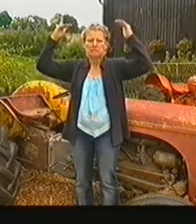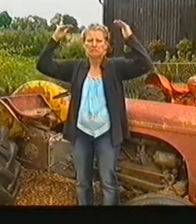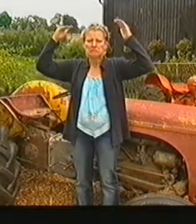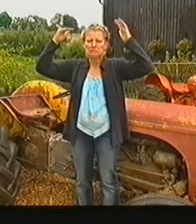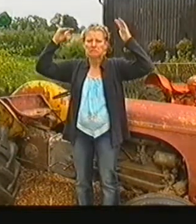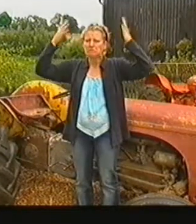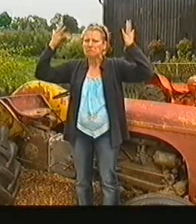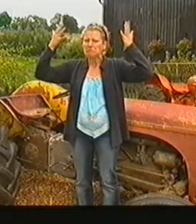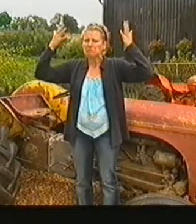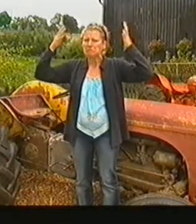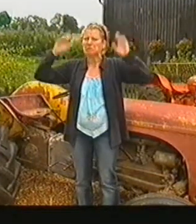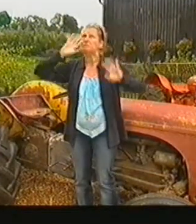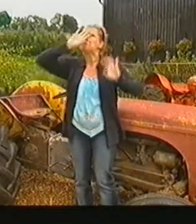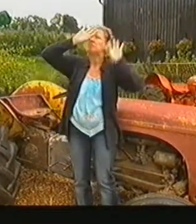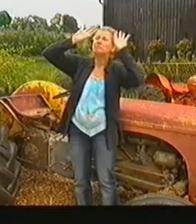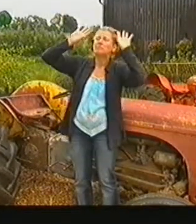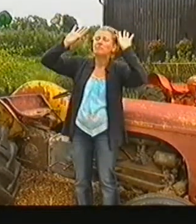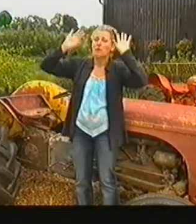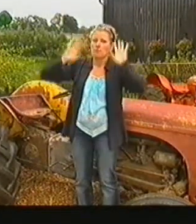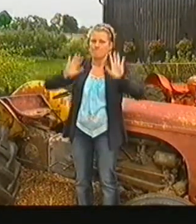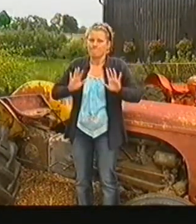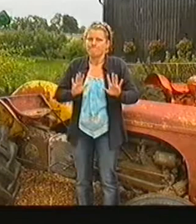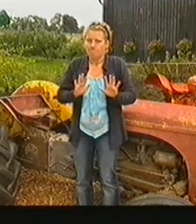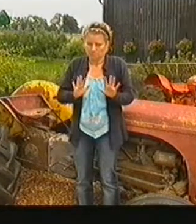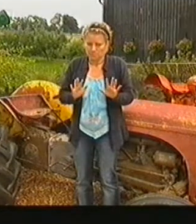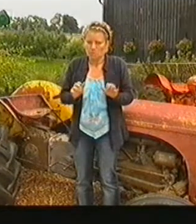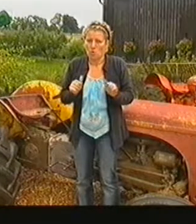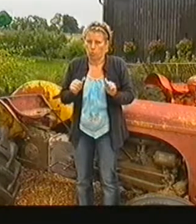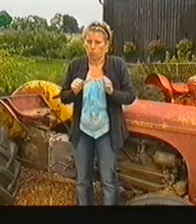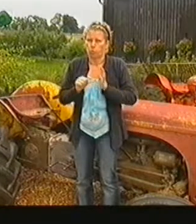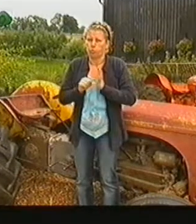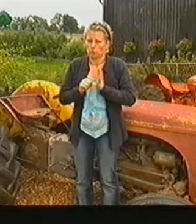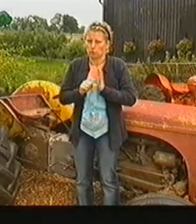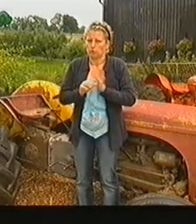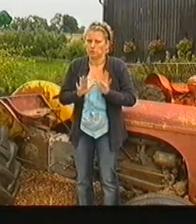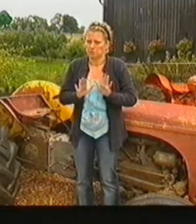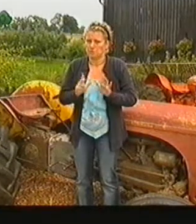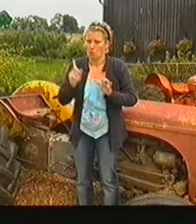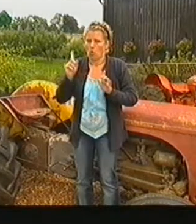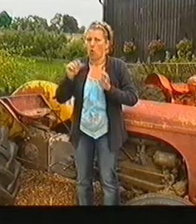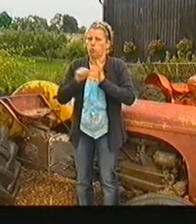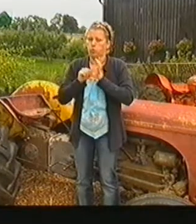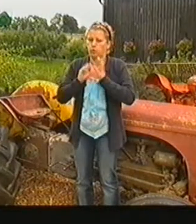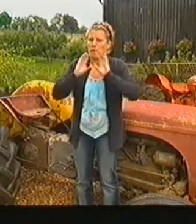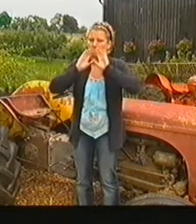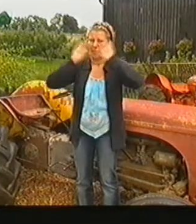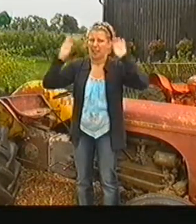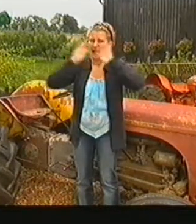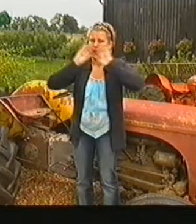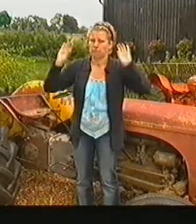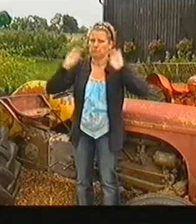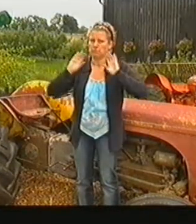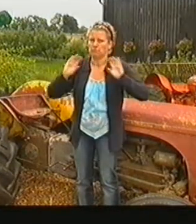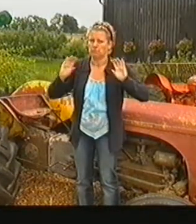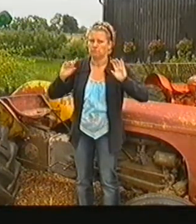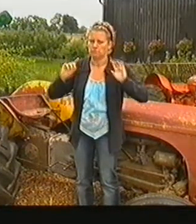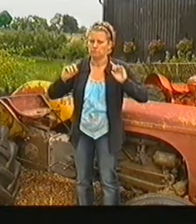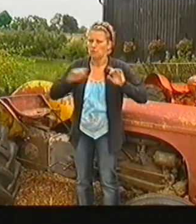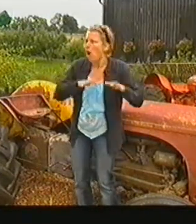came to something hard and they couldn't go up any further. Mr. Fox reached up. "It's wood," he whispered. "Wooden planks."